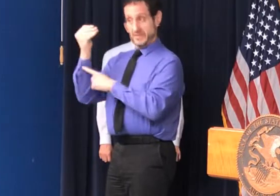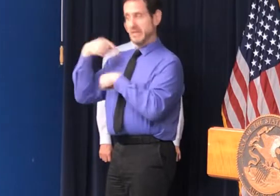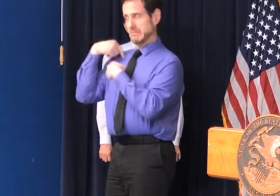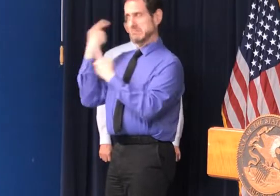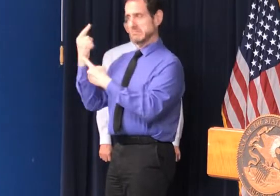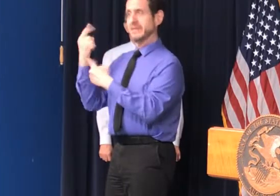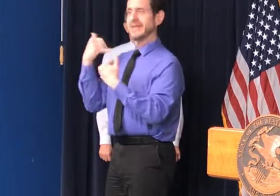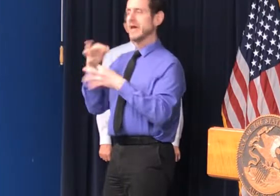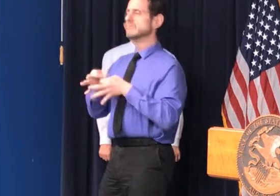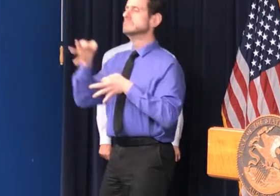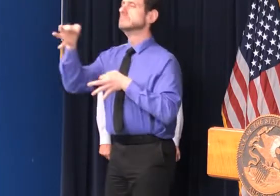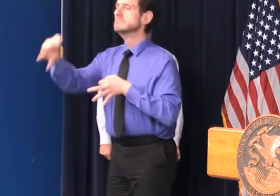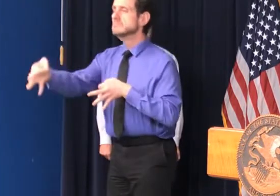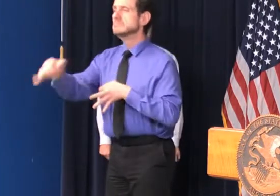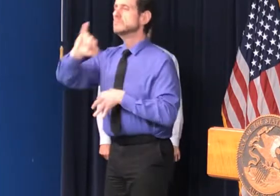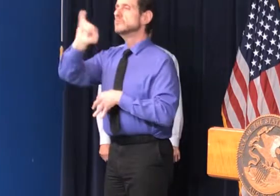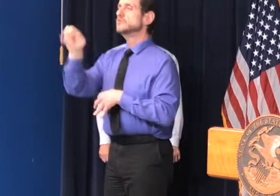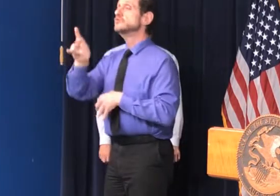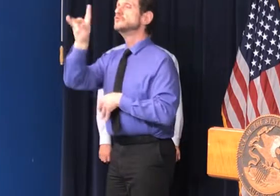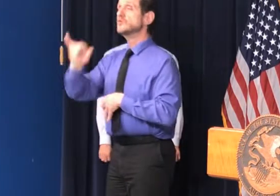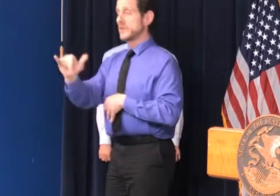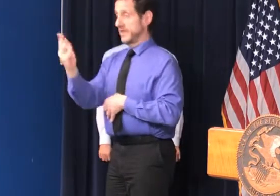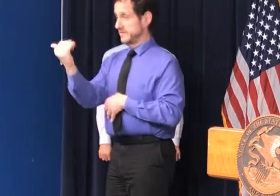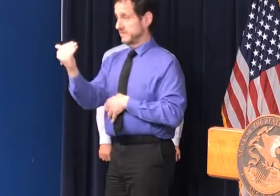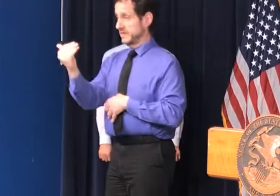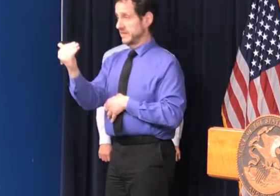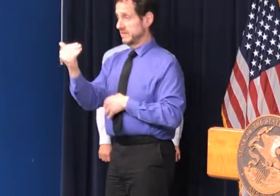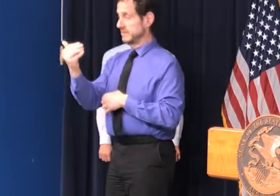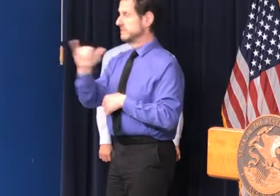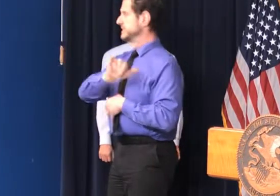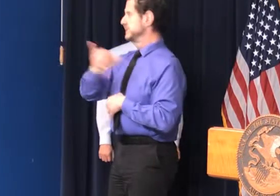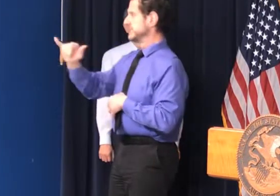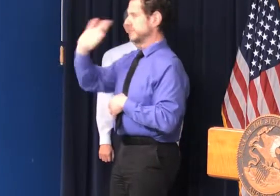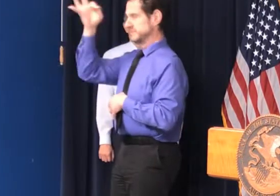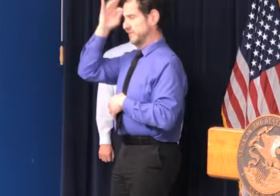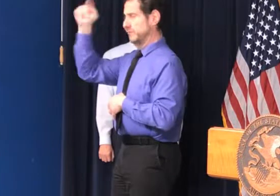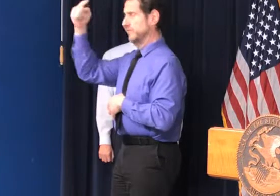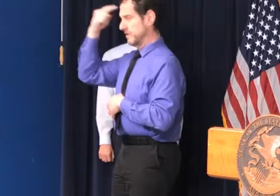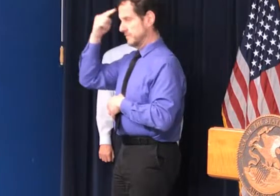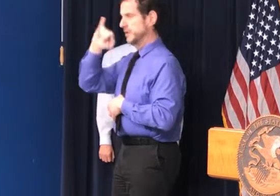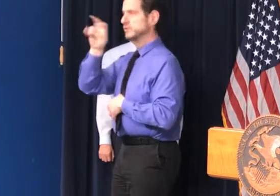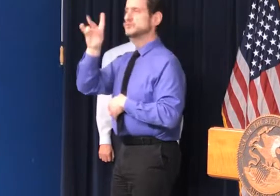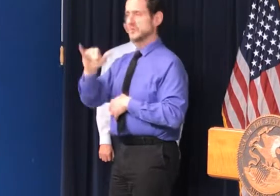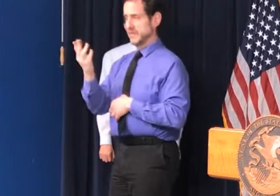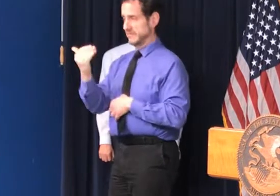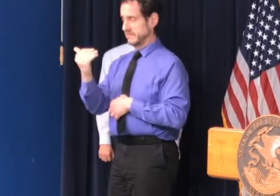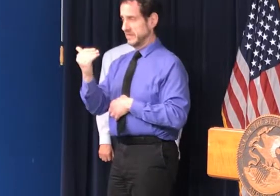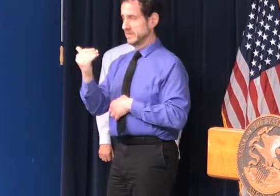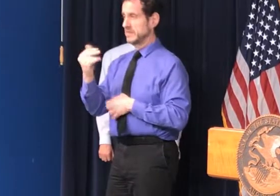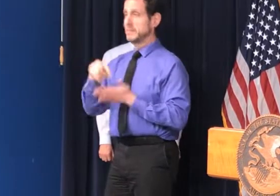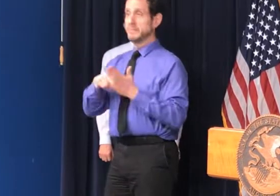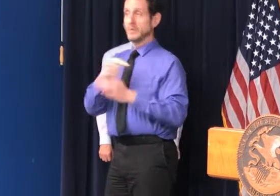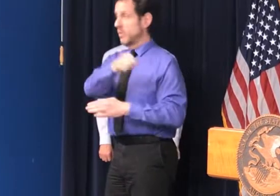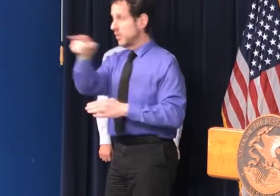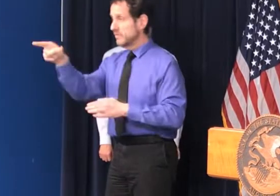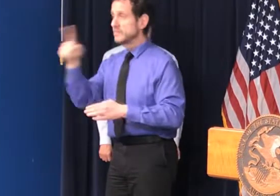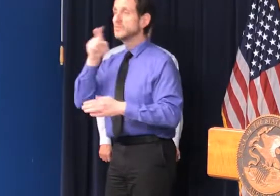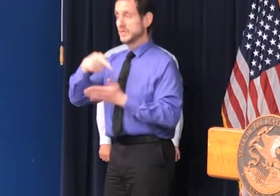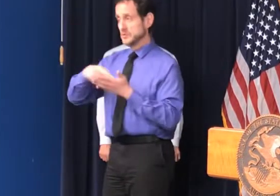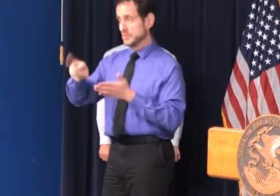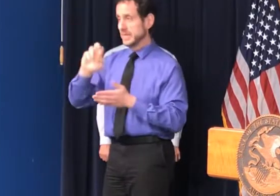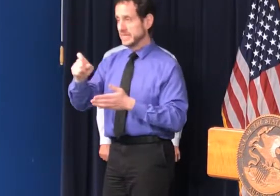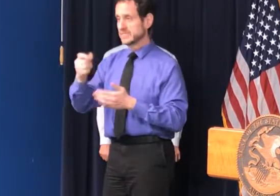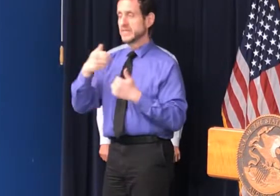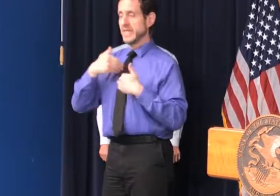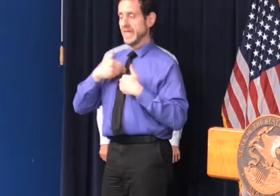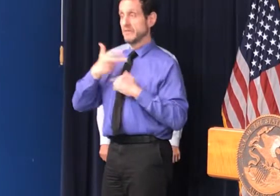15th, aligning our tax day with the federal government's and giving our millions of taxpayers three additional